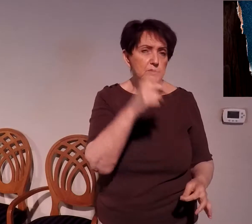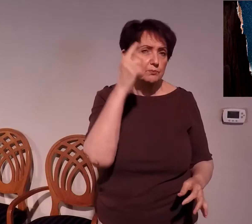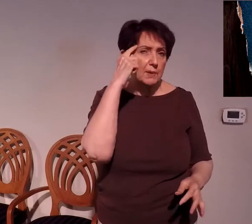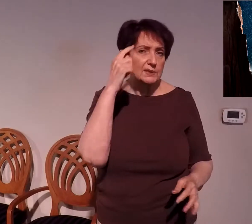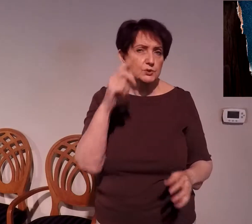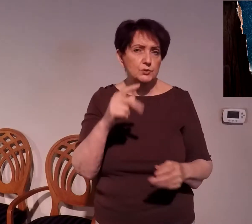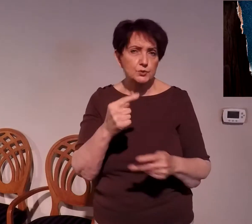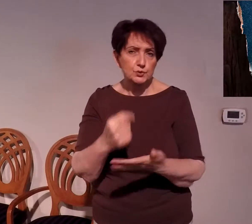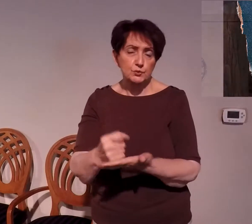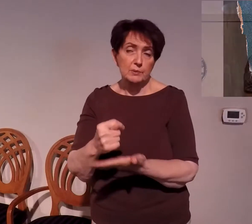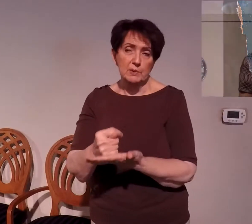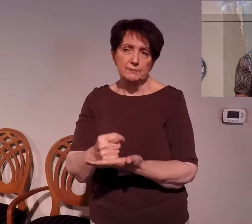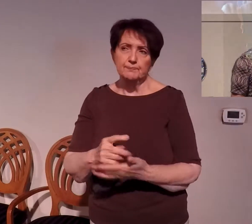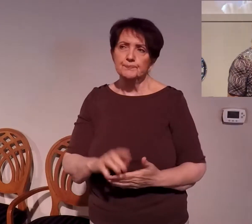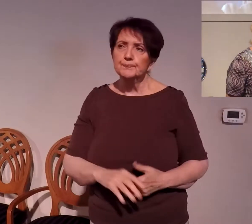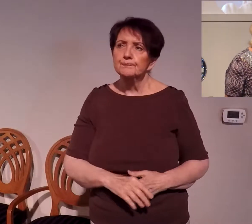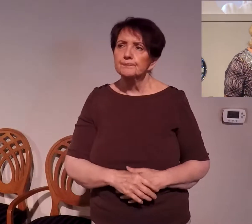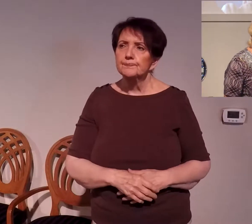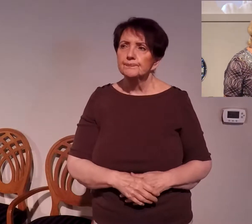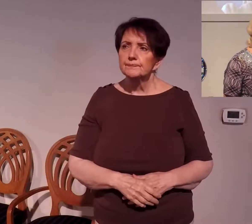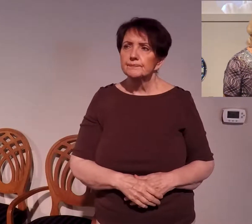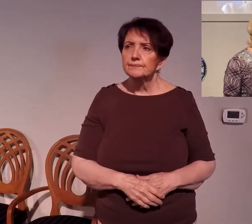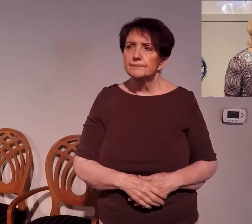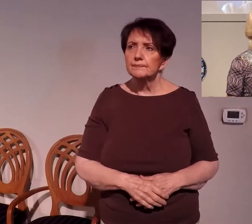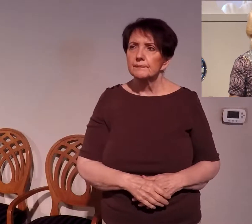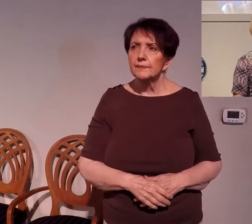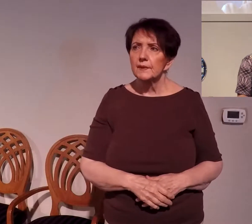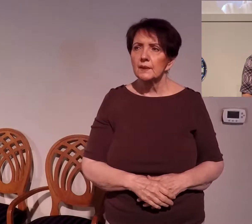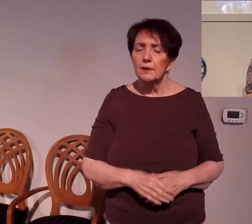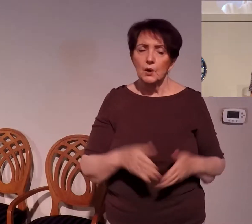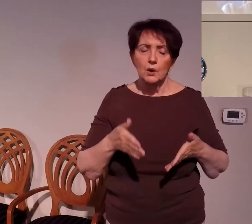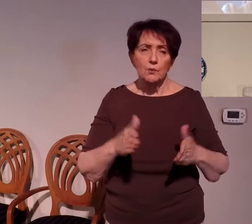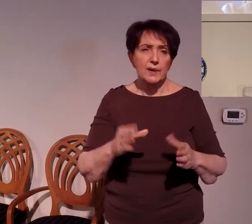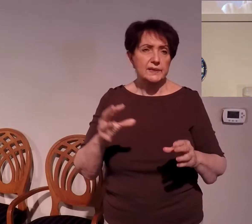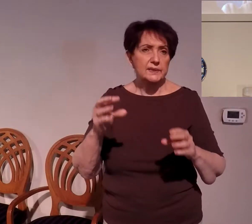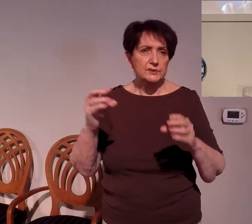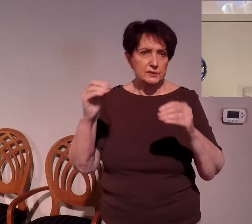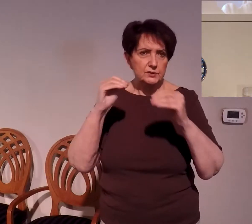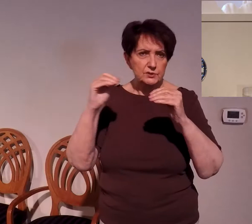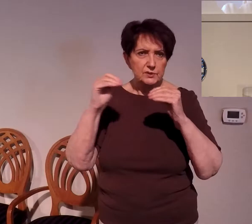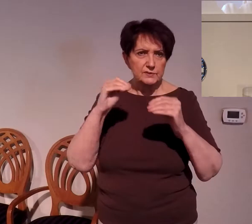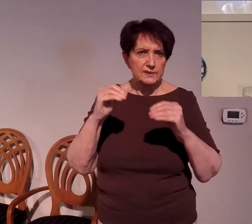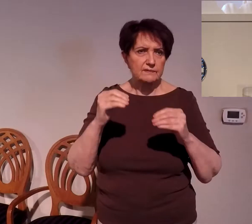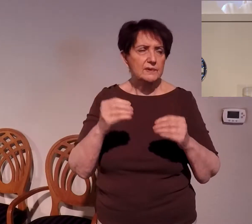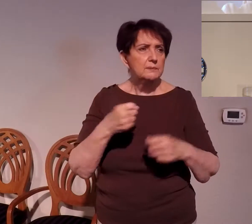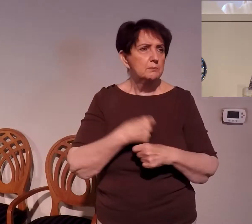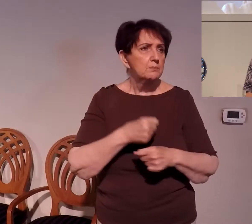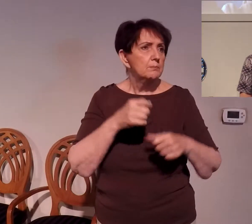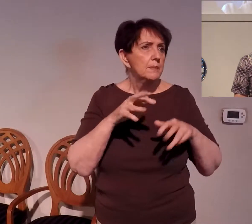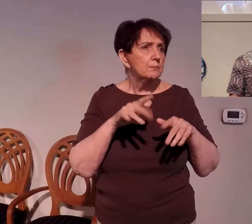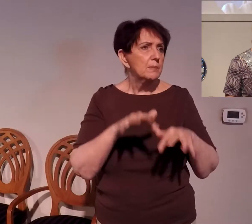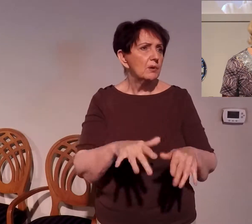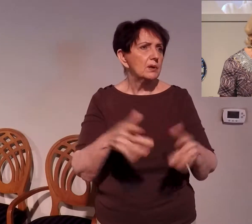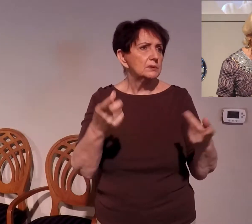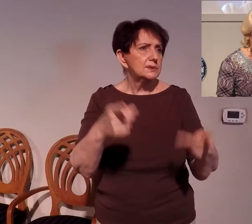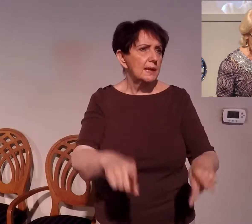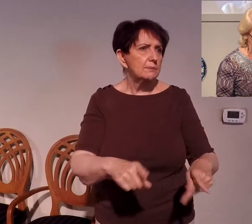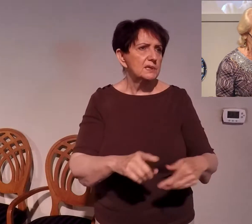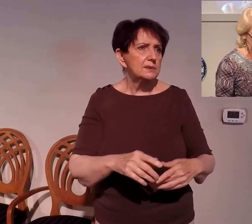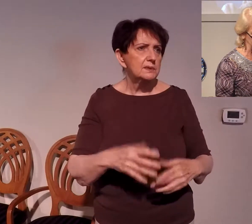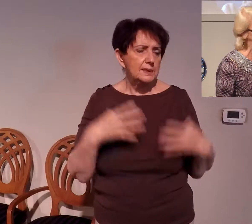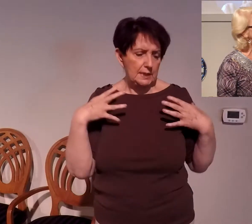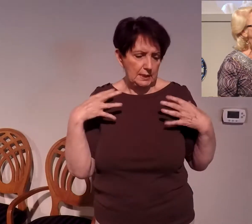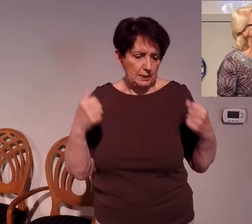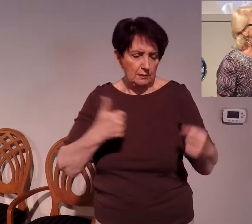Spiritual mind treatment. A way to teach ourselves to manifest miracles, to heal ourselves physically,